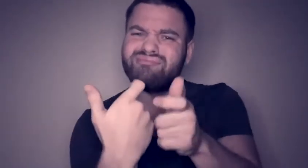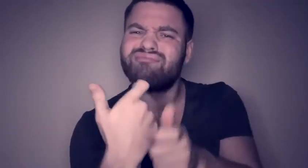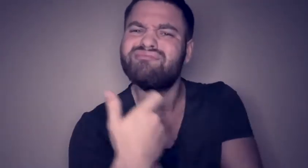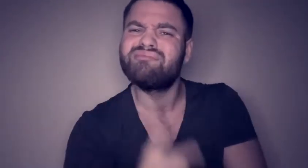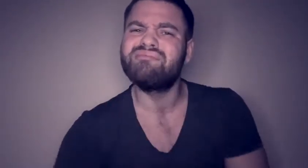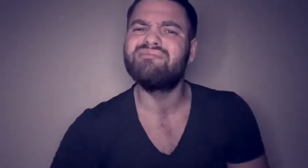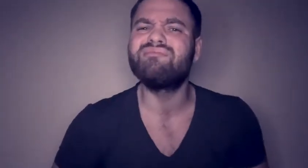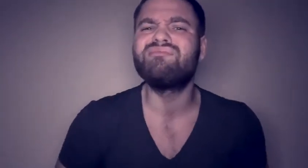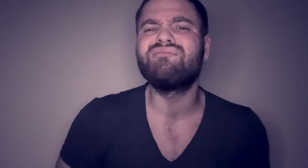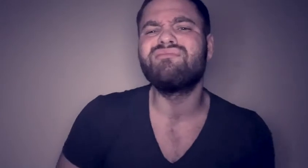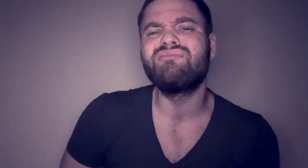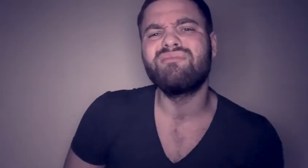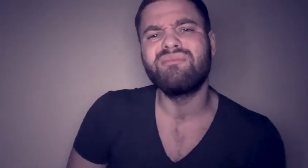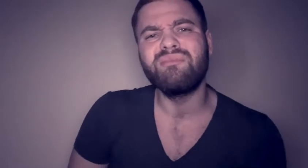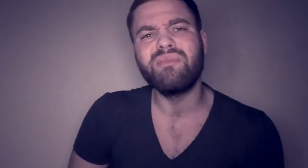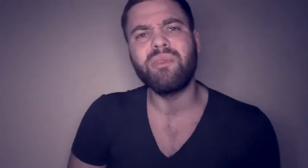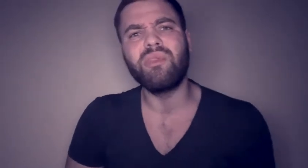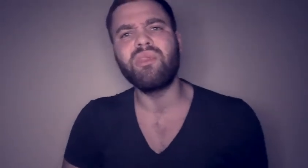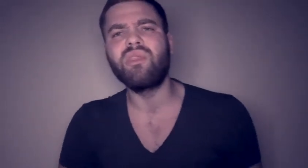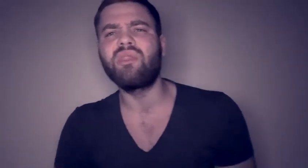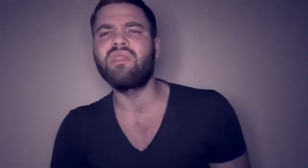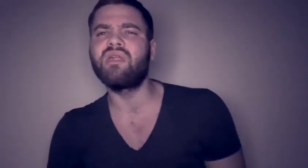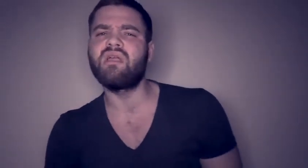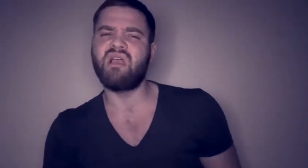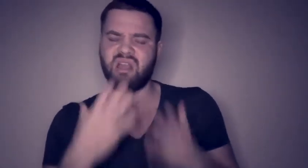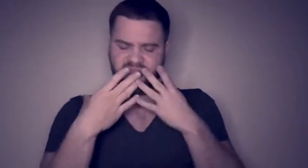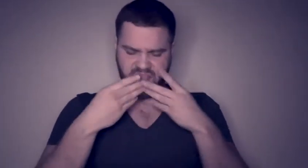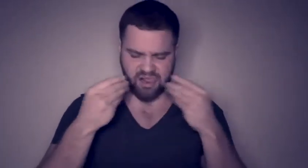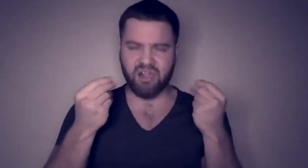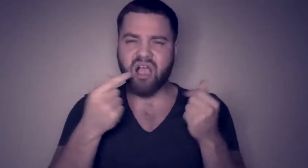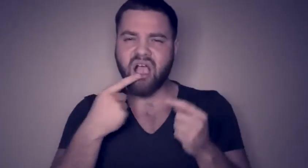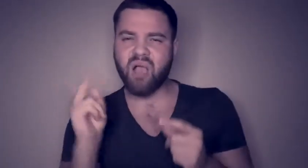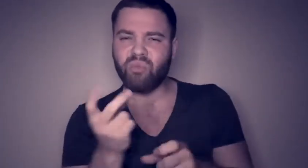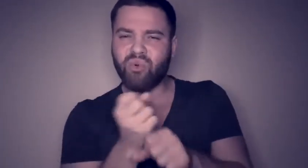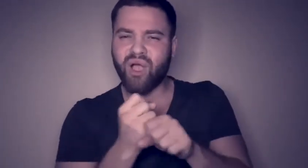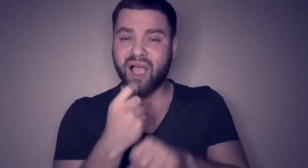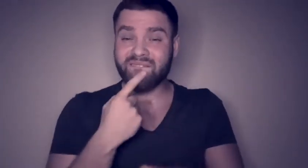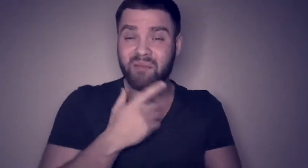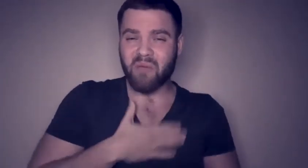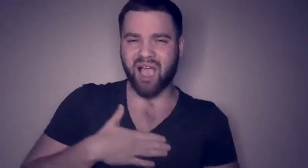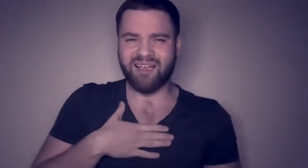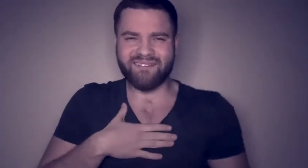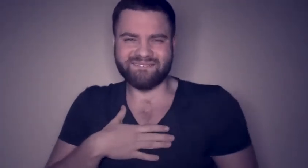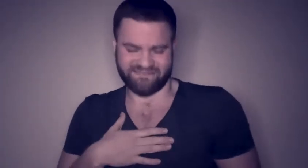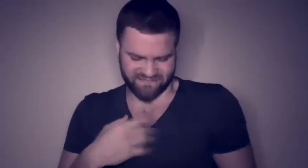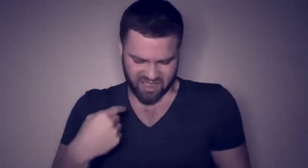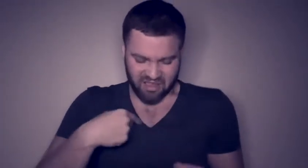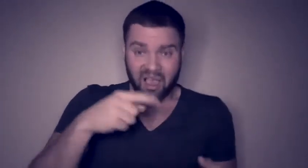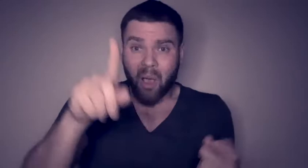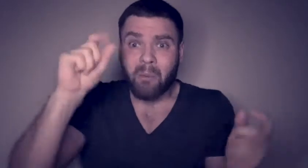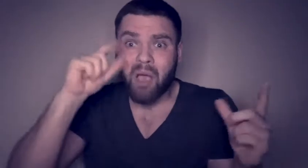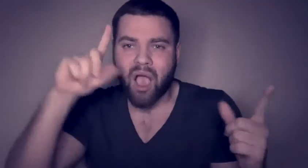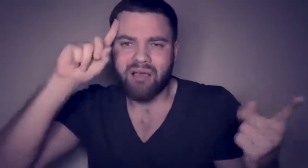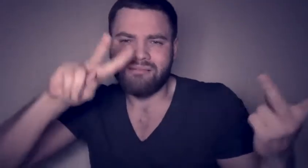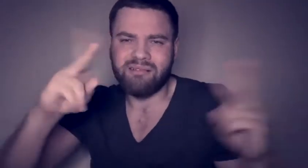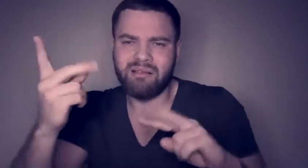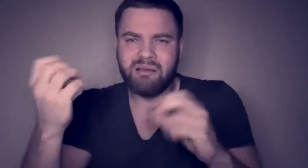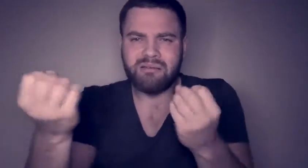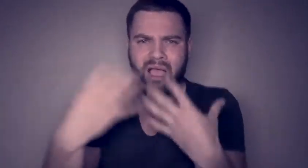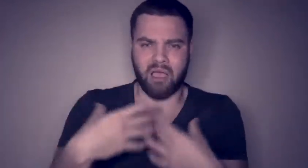come and say them to my face. Stick like toffee, sip like coffee, wake up, change your mind and drop me love.